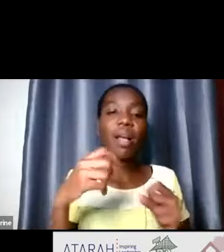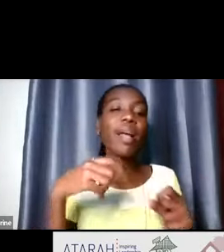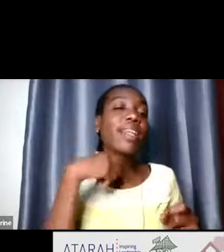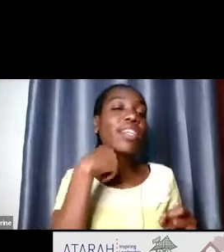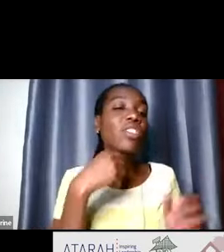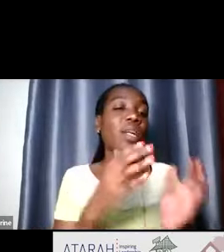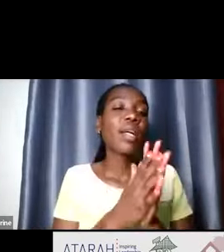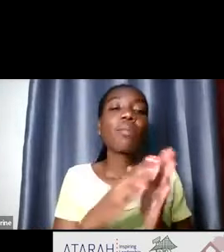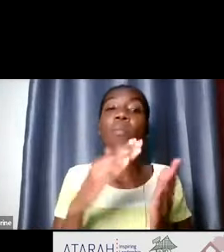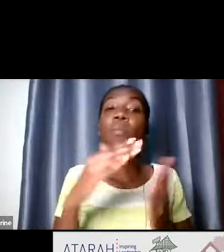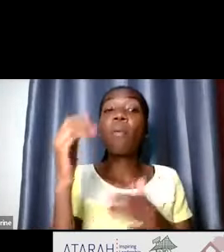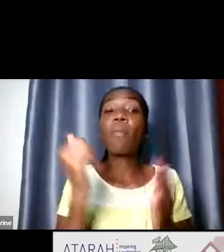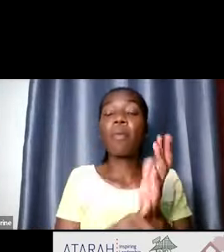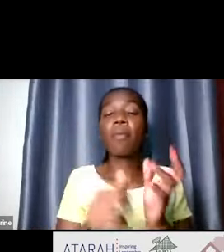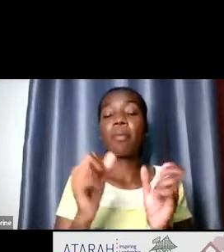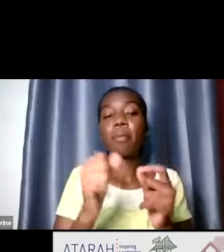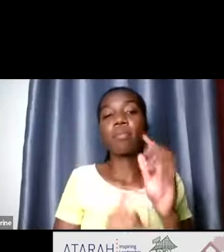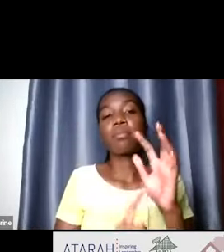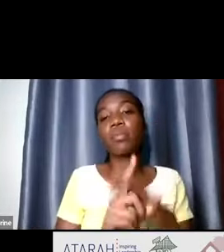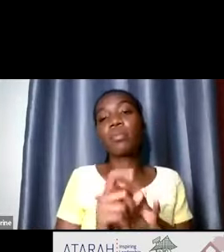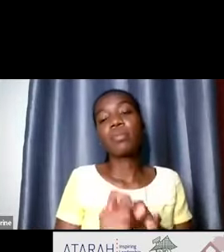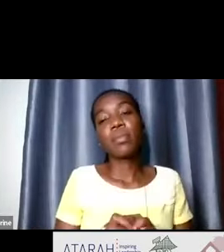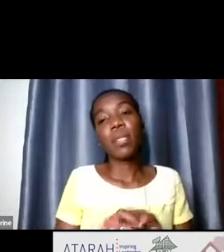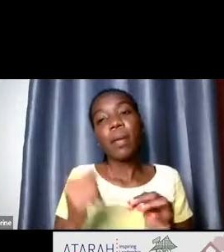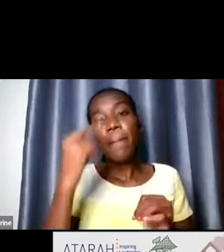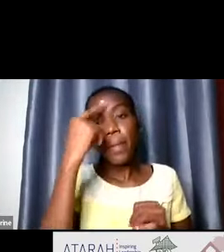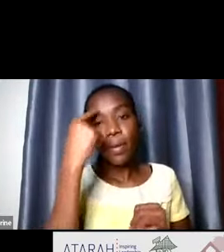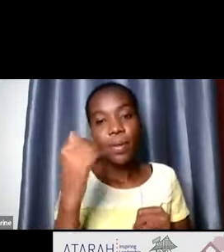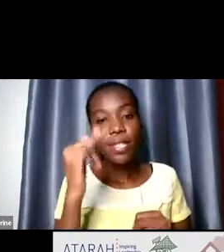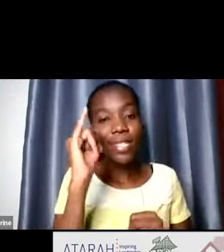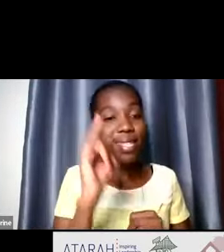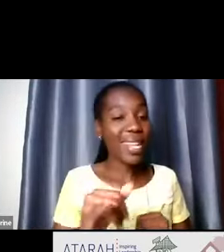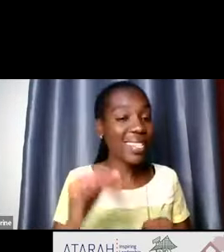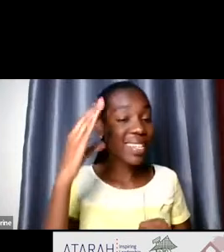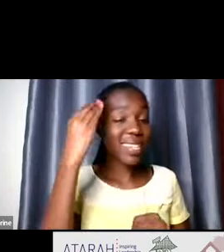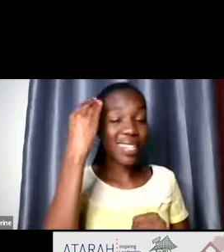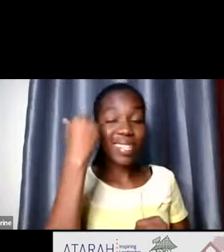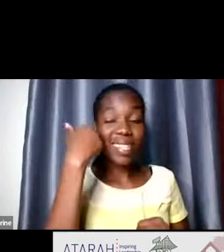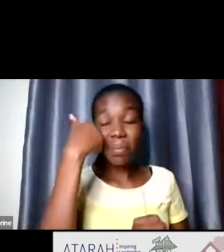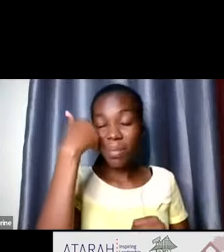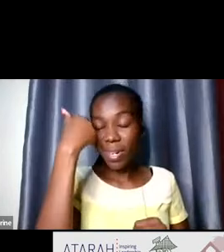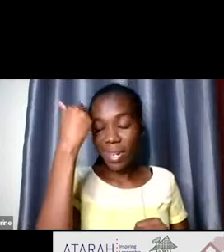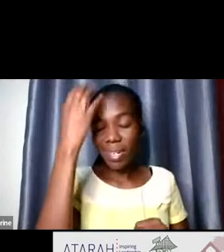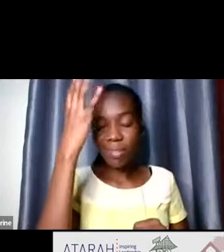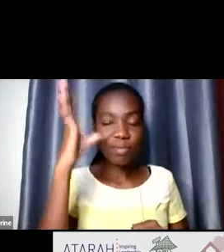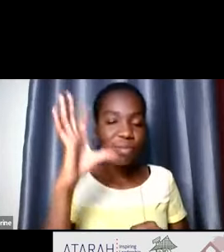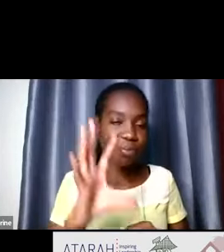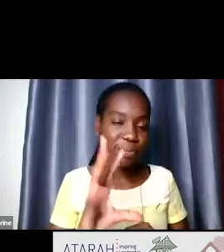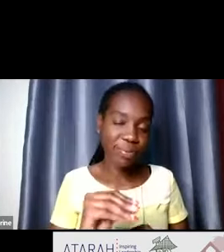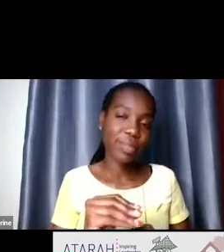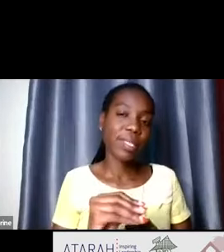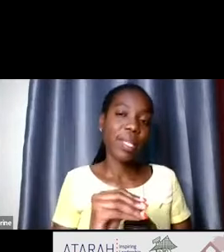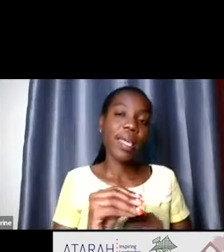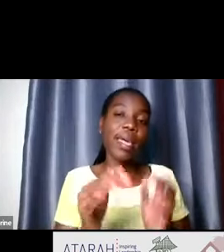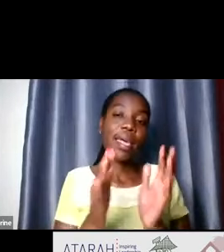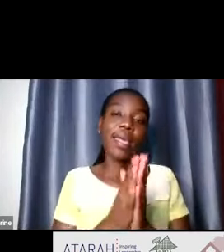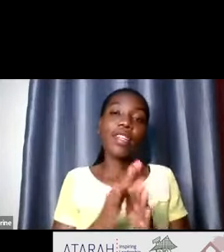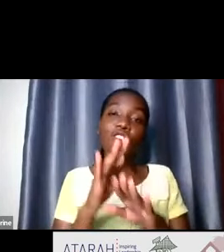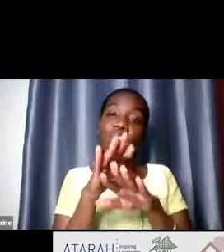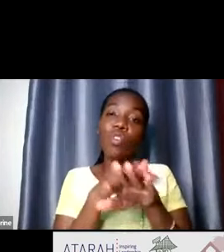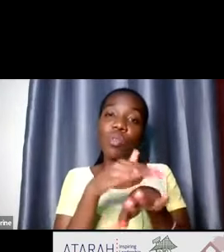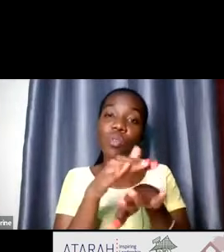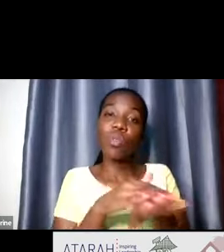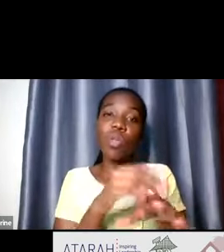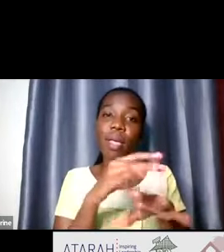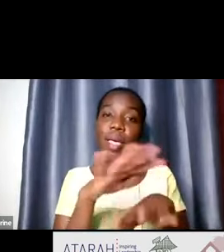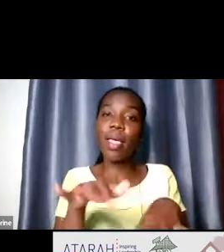damage it can do, because it is a depressant. The higher the alcohol content, it is going to slow down the regions of the brain.